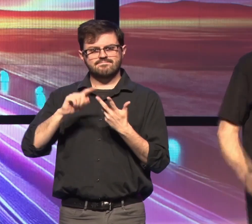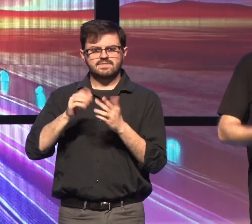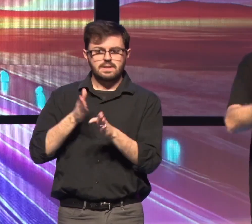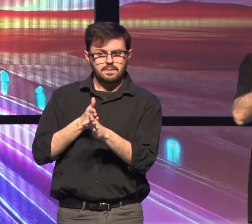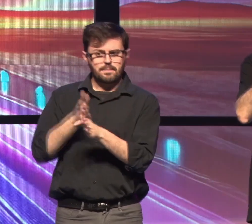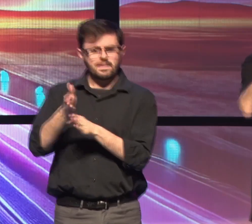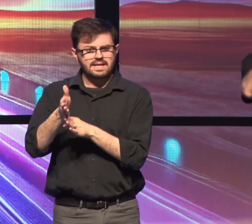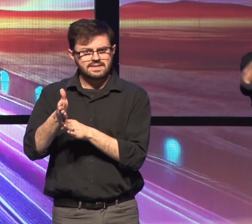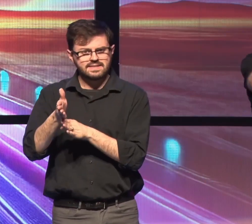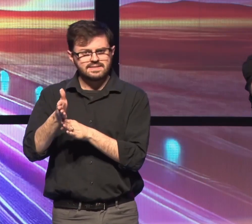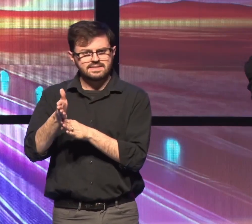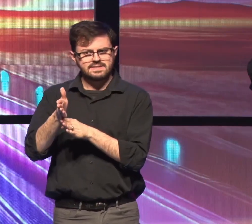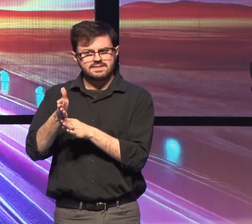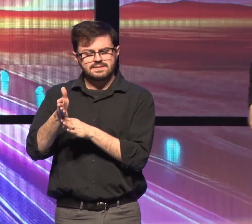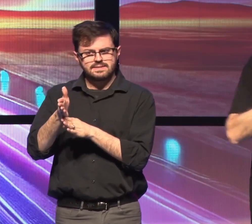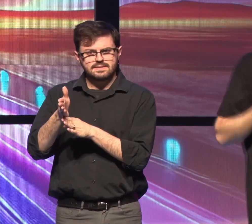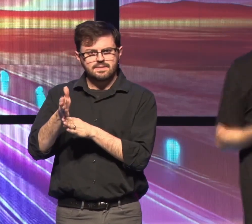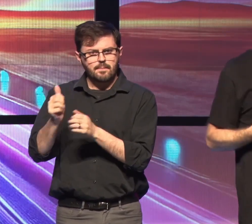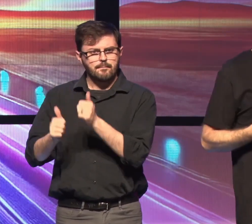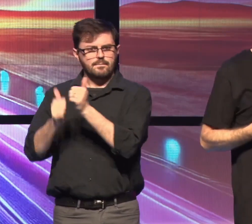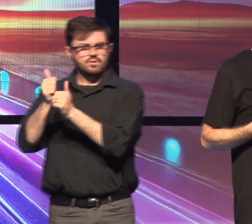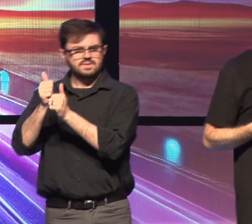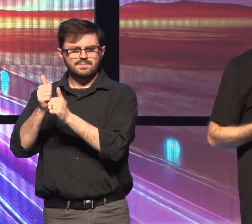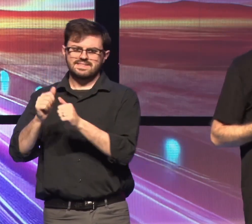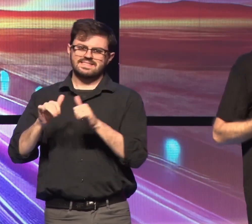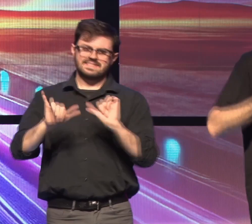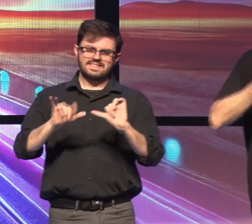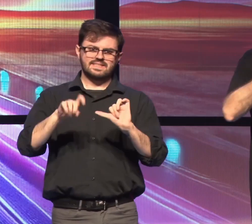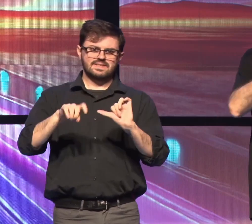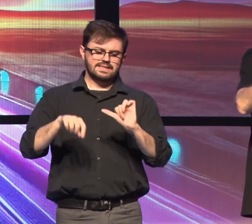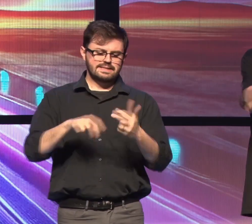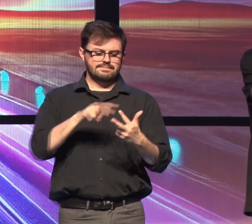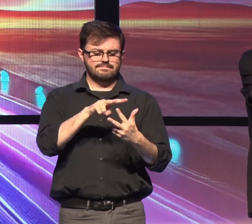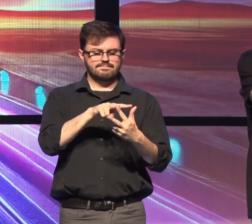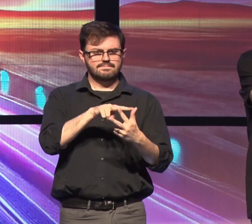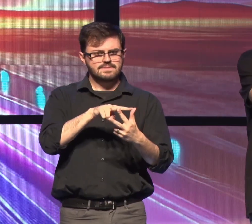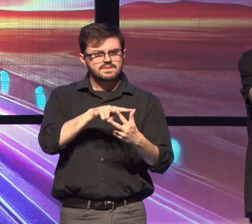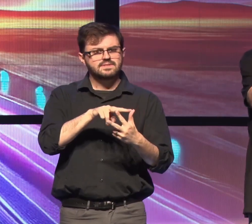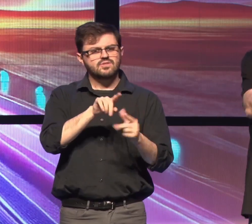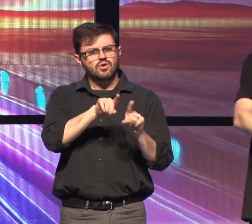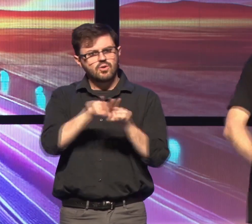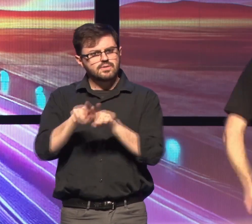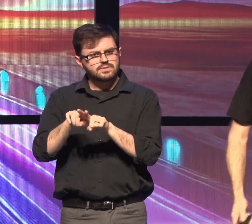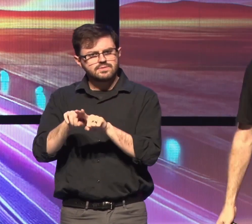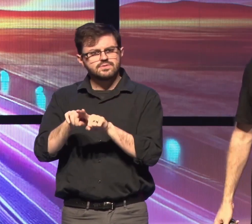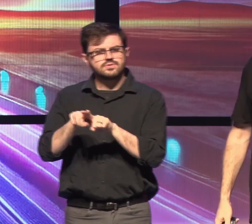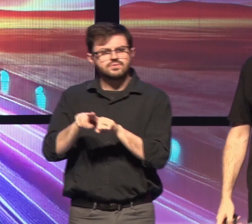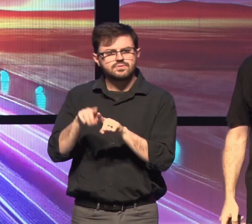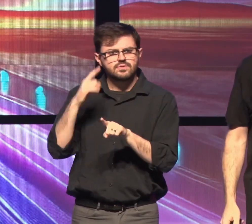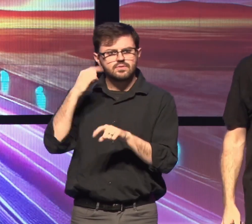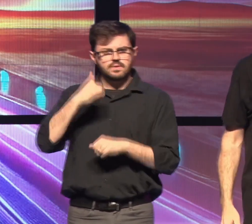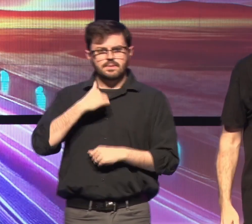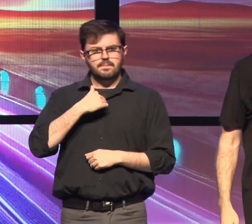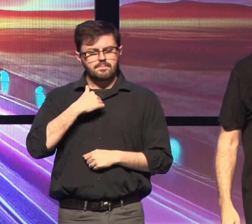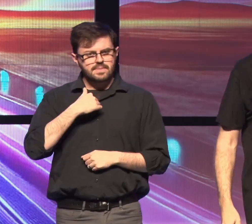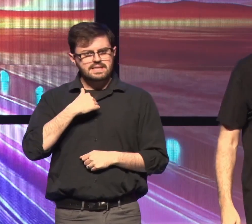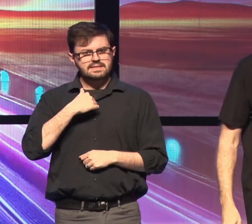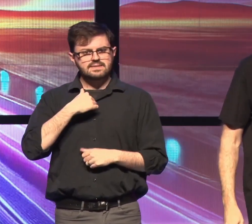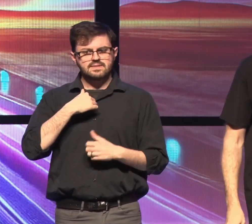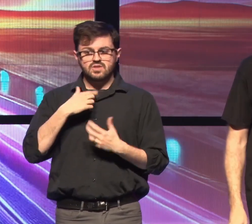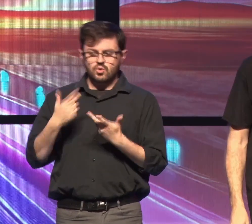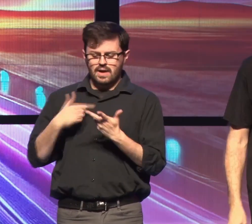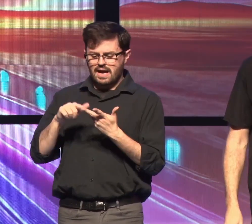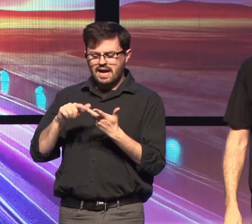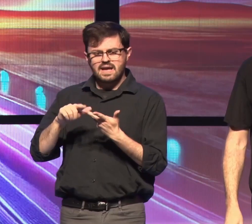So when I say like, okay, subversion is kind of, for me, that following the peacemaking path of Jesus, that's not to say that accommodation